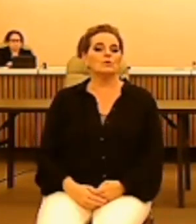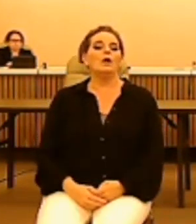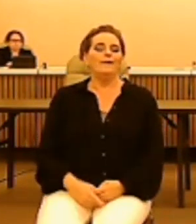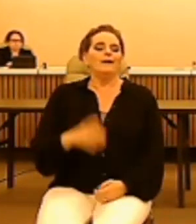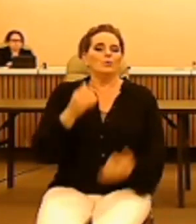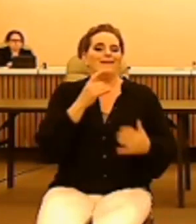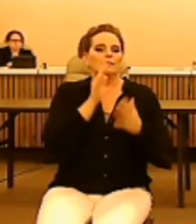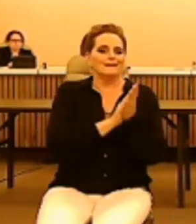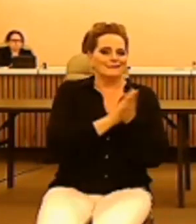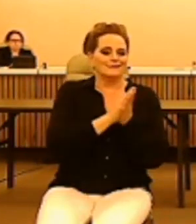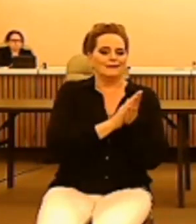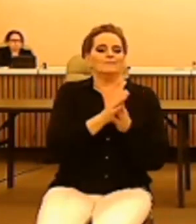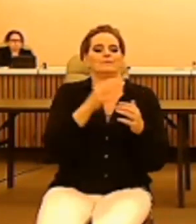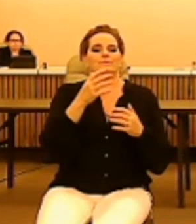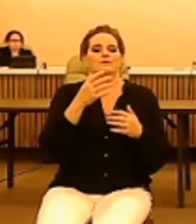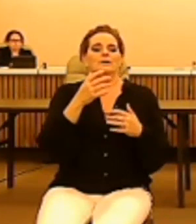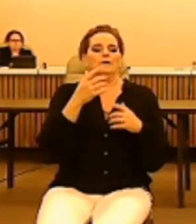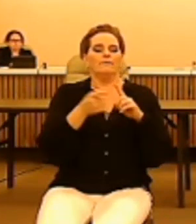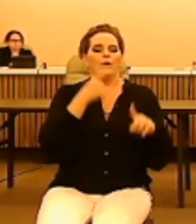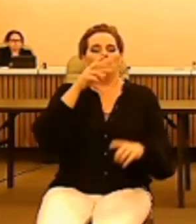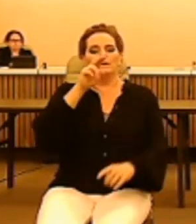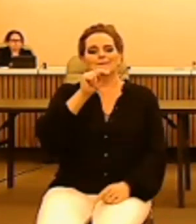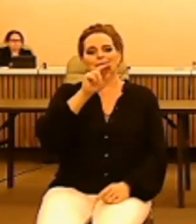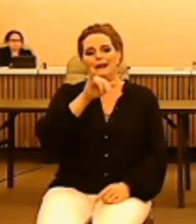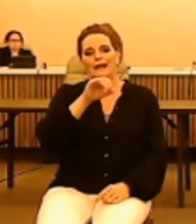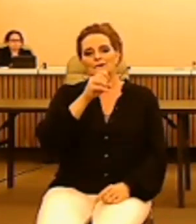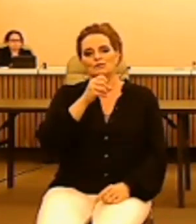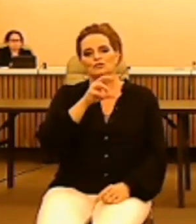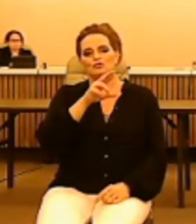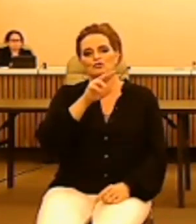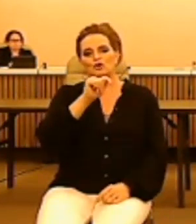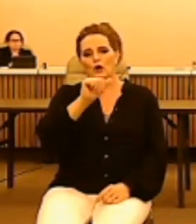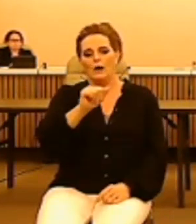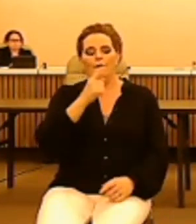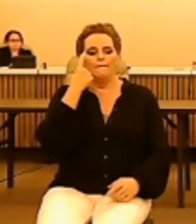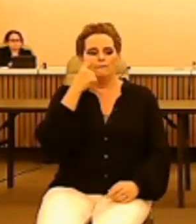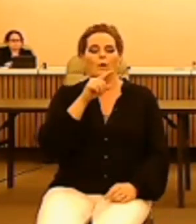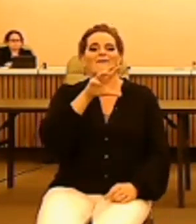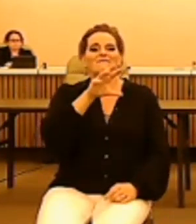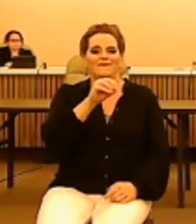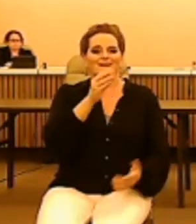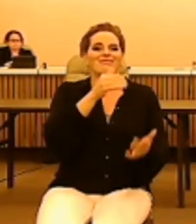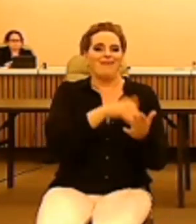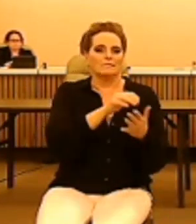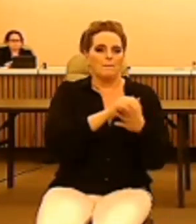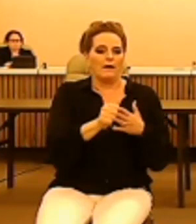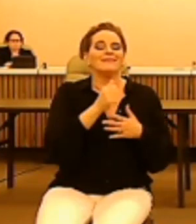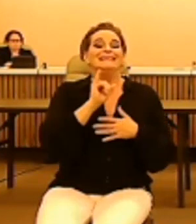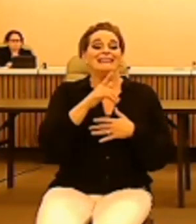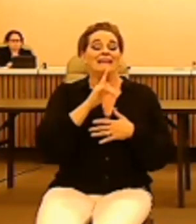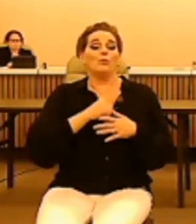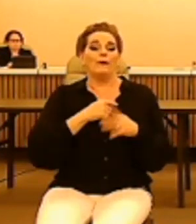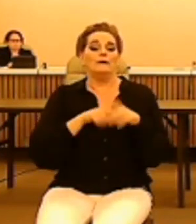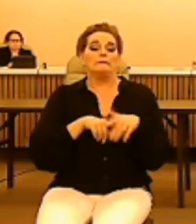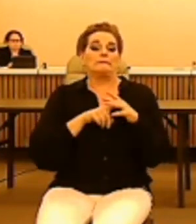incentive currently out there from NYSERDA for $50,000 if we implement that